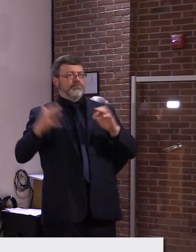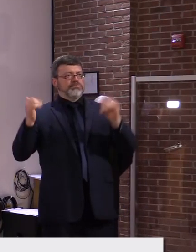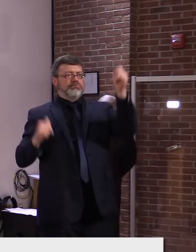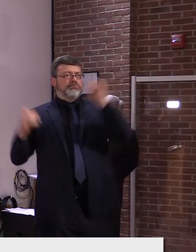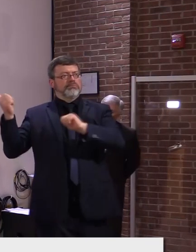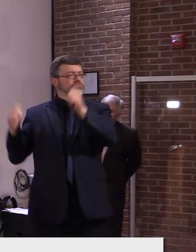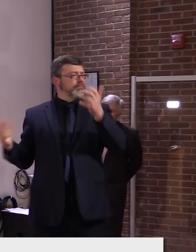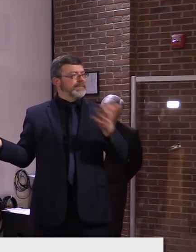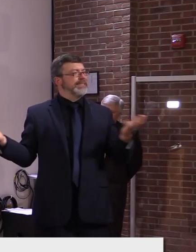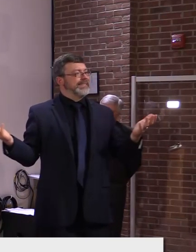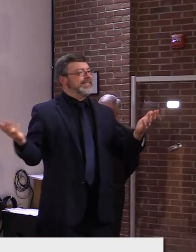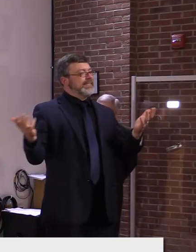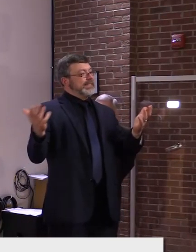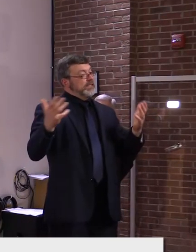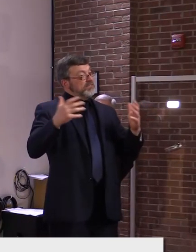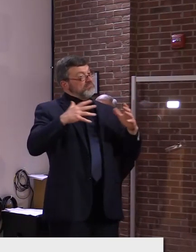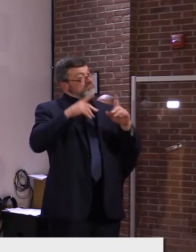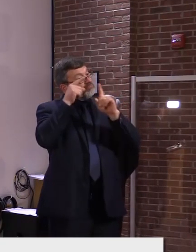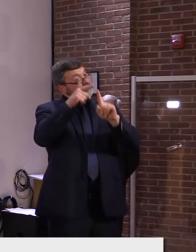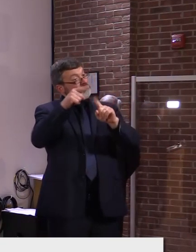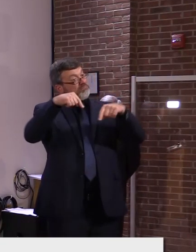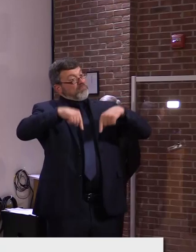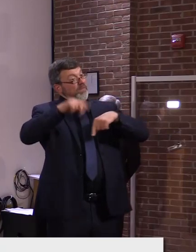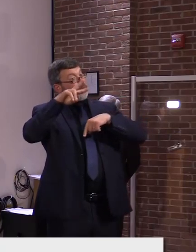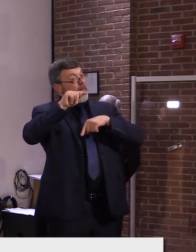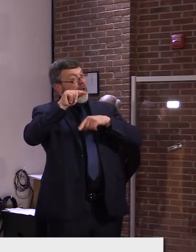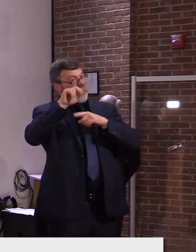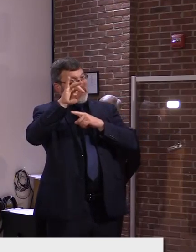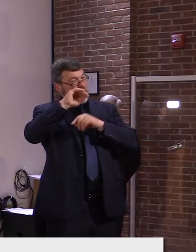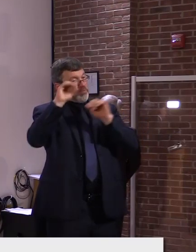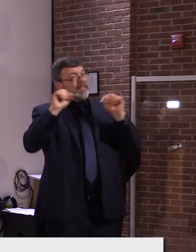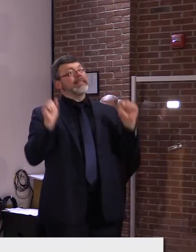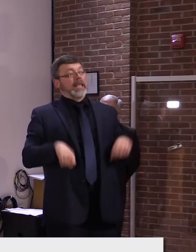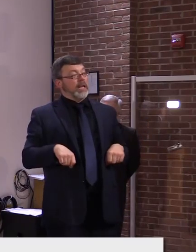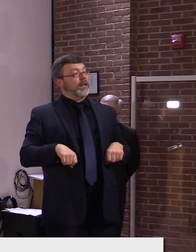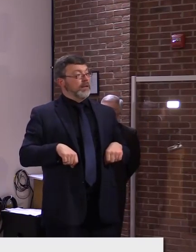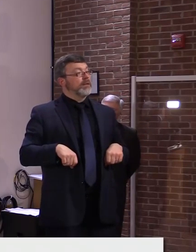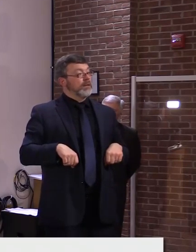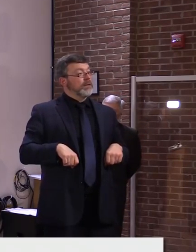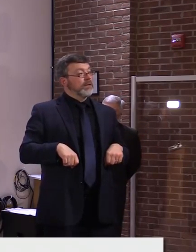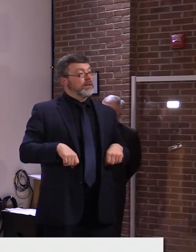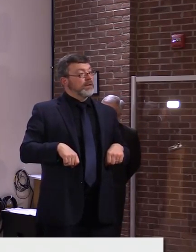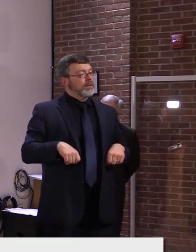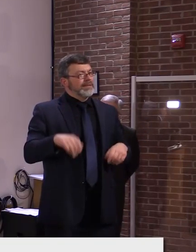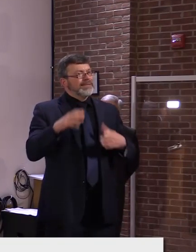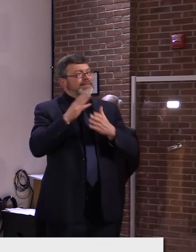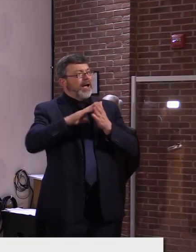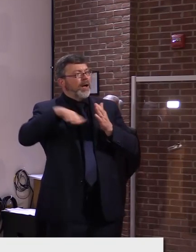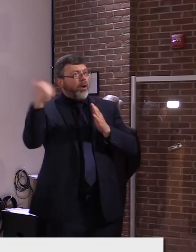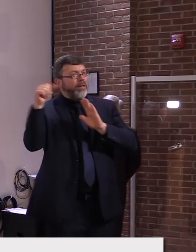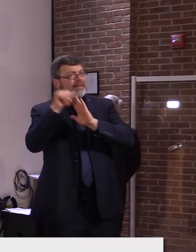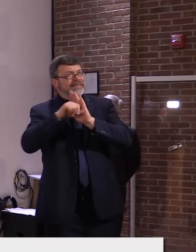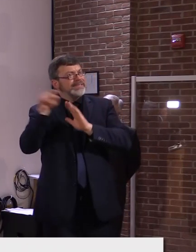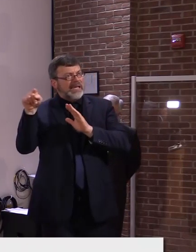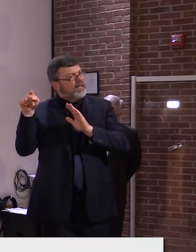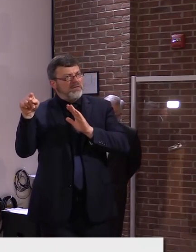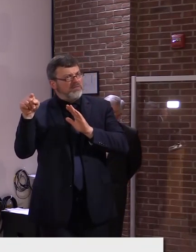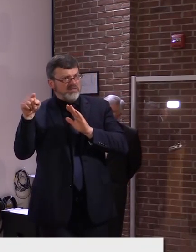you do. I will say that we're not going to stop vaccinating people when